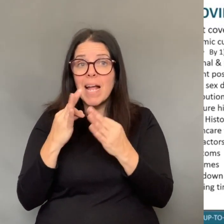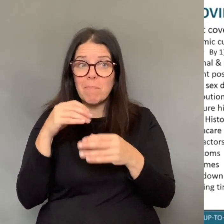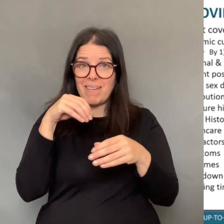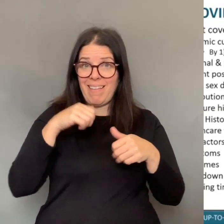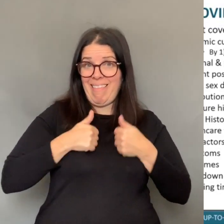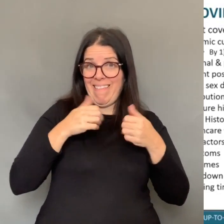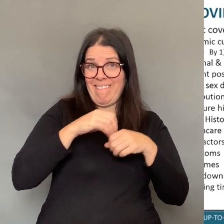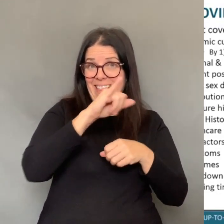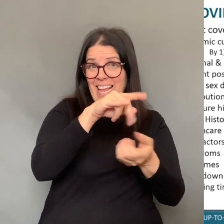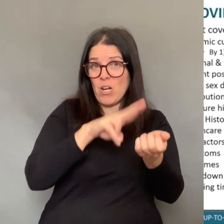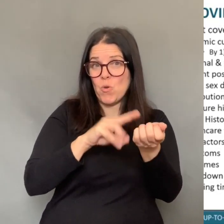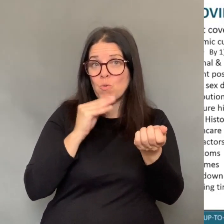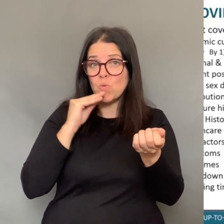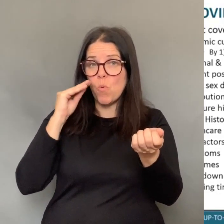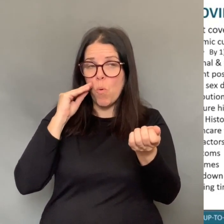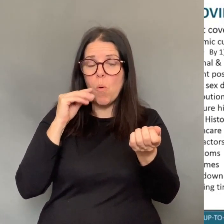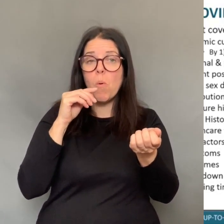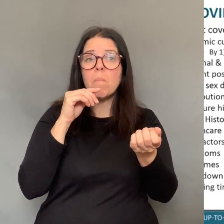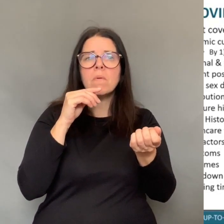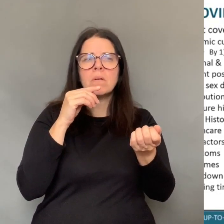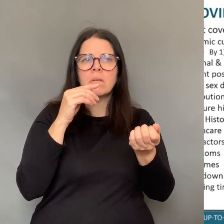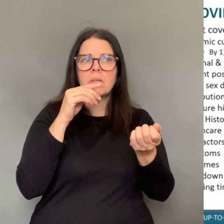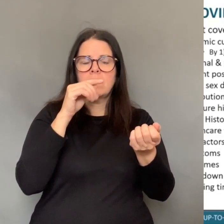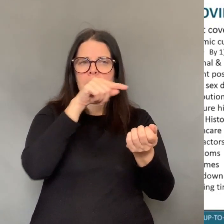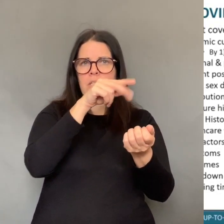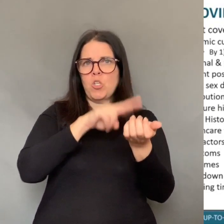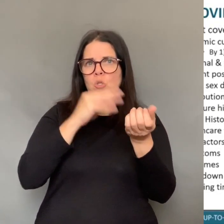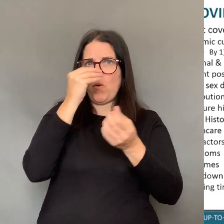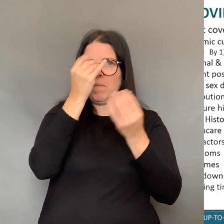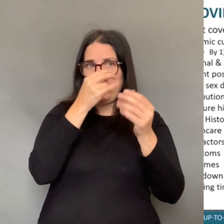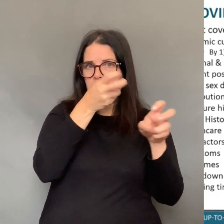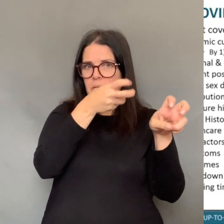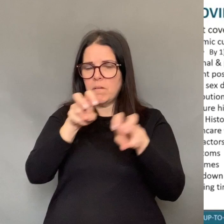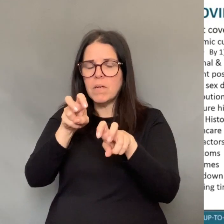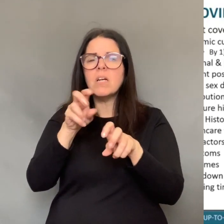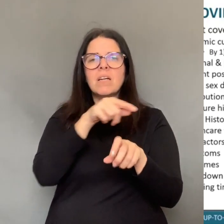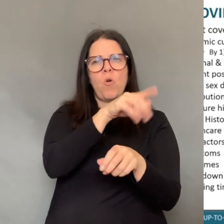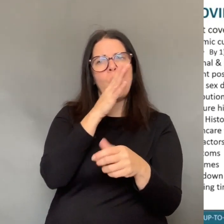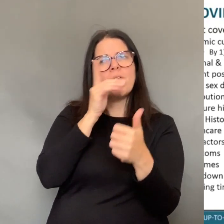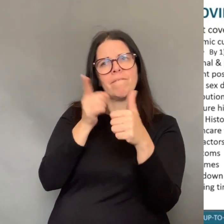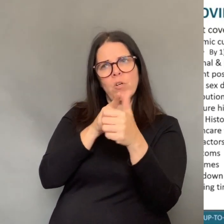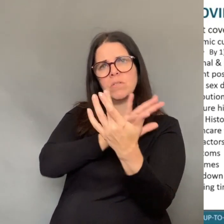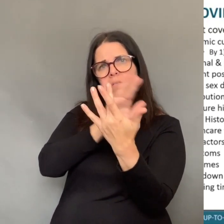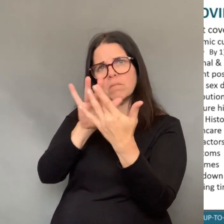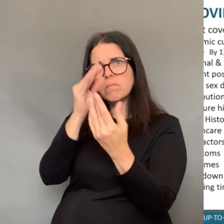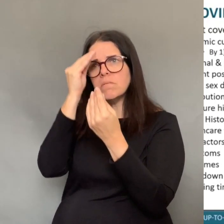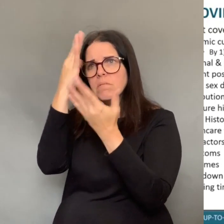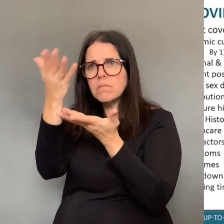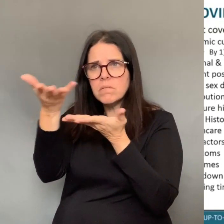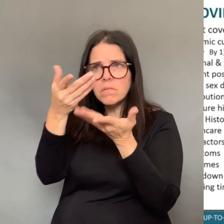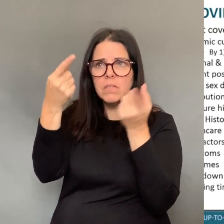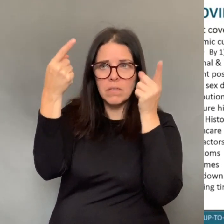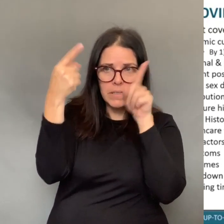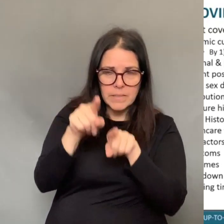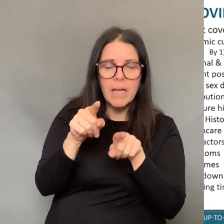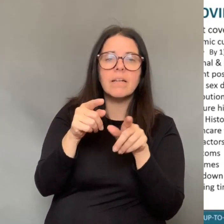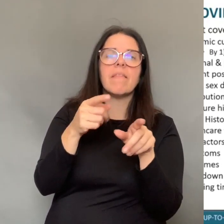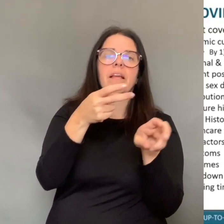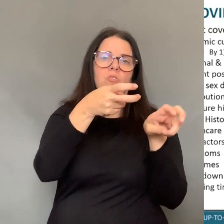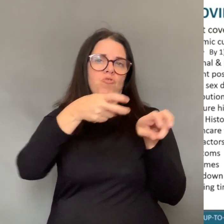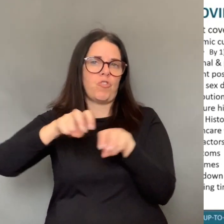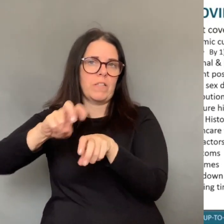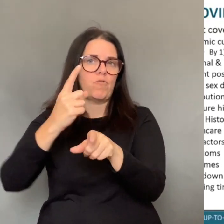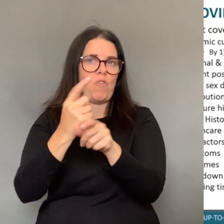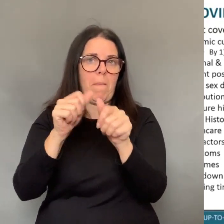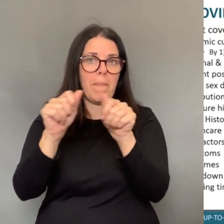including myself, is asking, and the conclusion that we can draw from these data to help us apply evidence in making public health